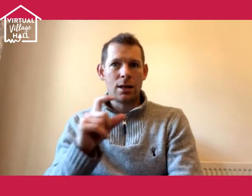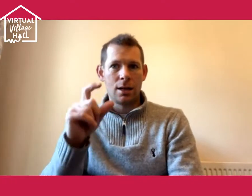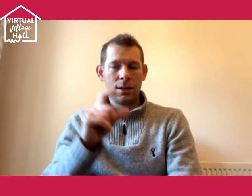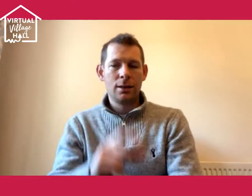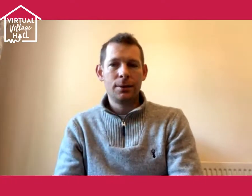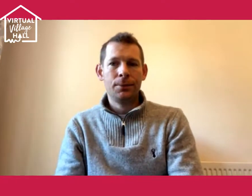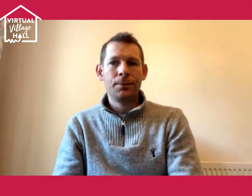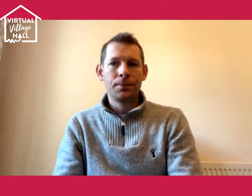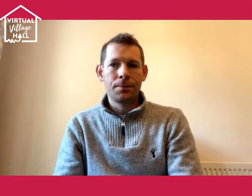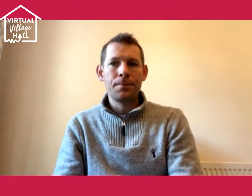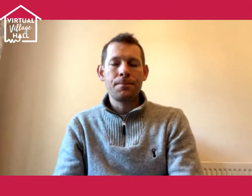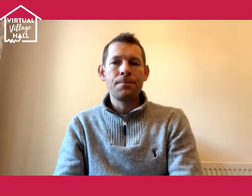So let's do these again.